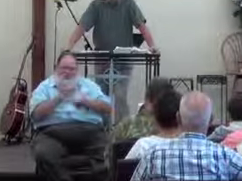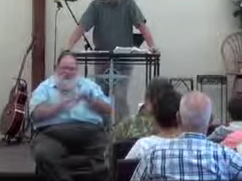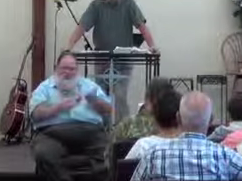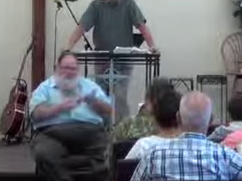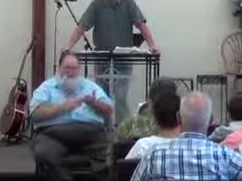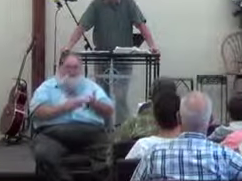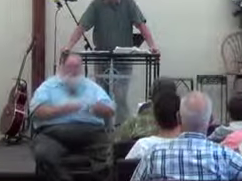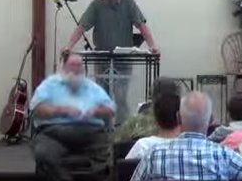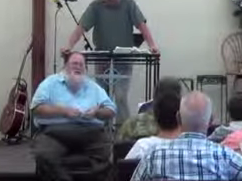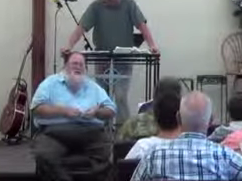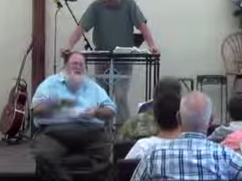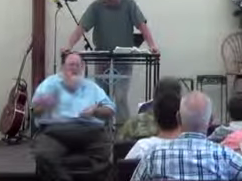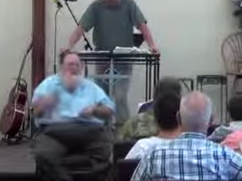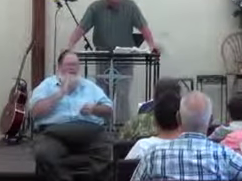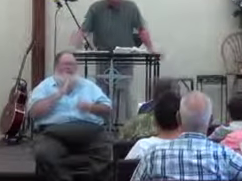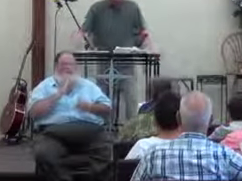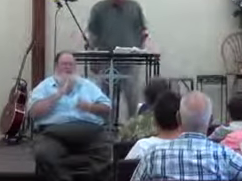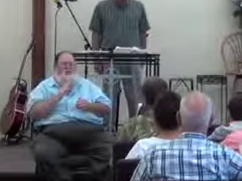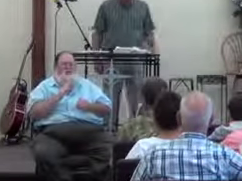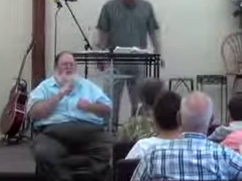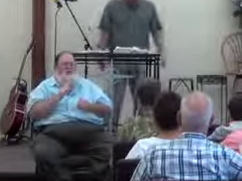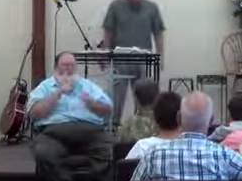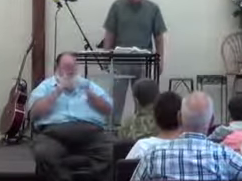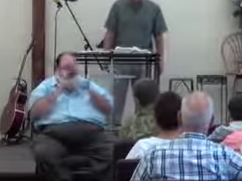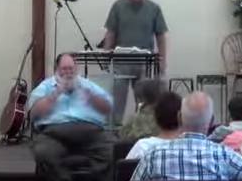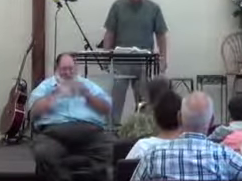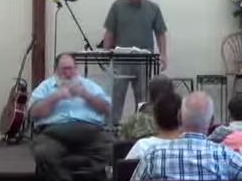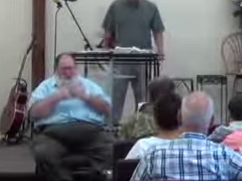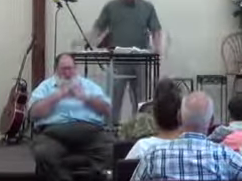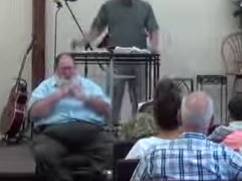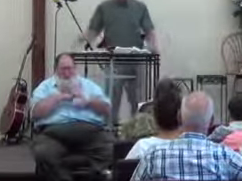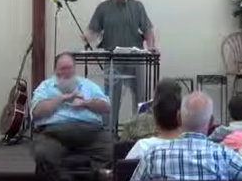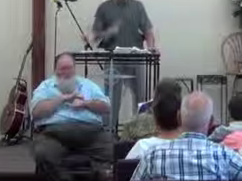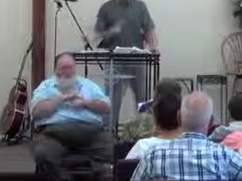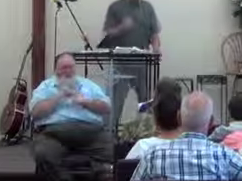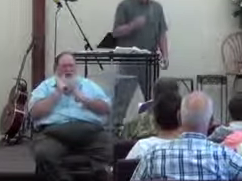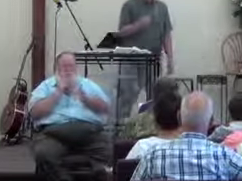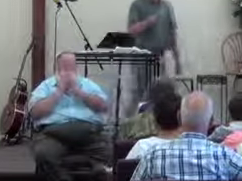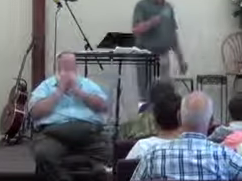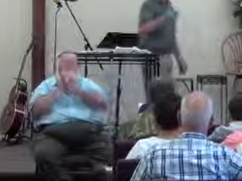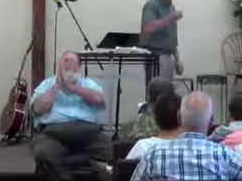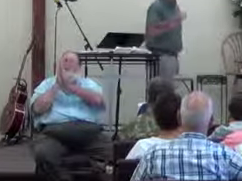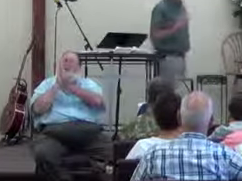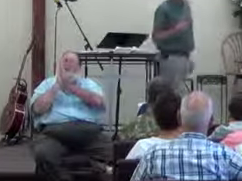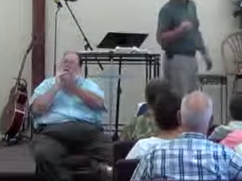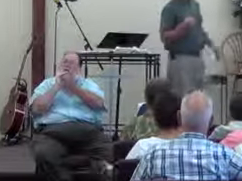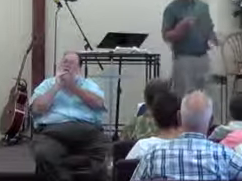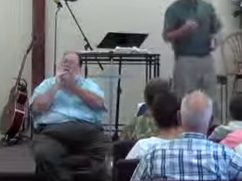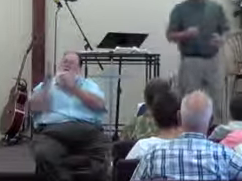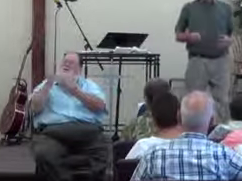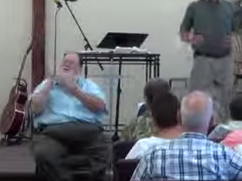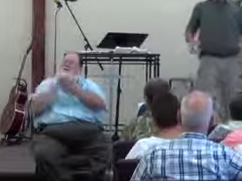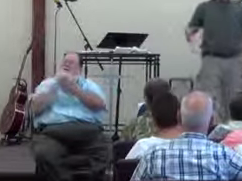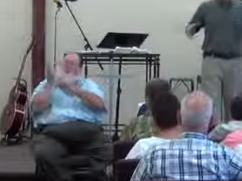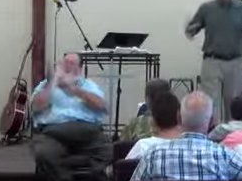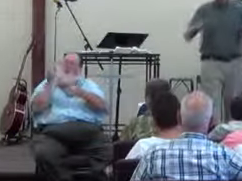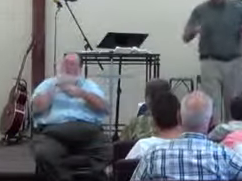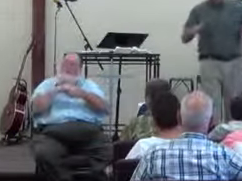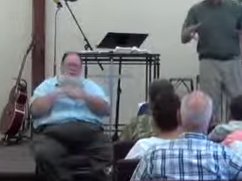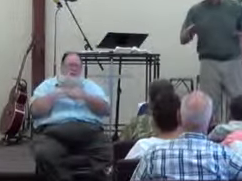all the earth. We all the earth should praise him with gladness, worship with gladness. I praise God that we don't have to worship him